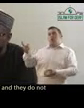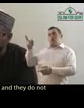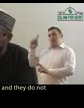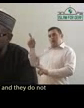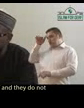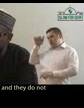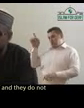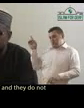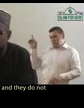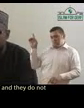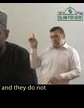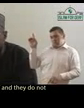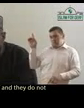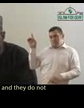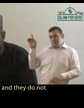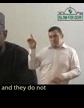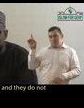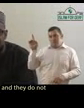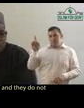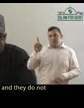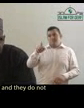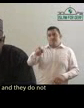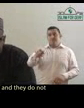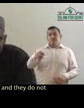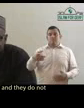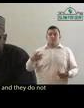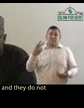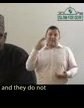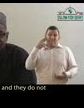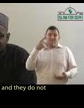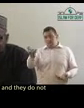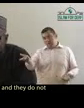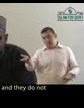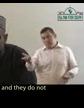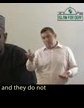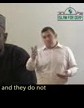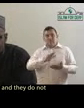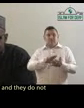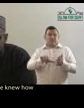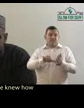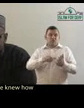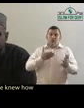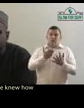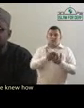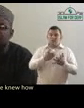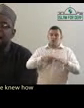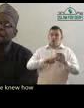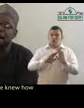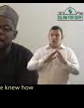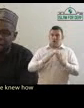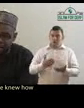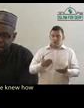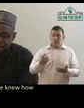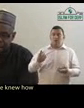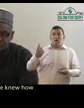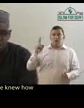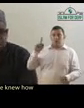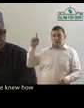knows. The fact that a person is deaf and they don't have access to the Quran,